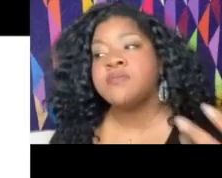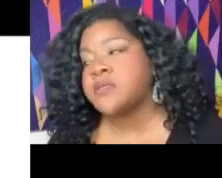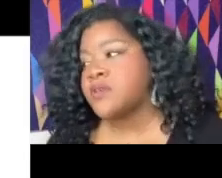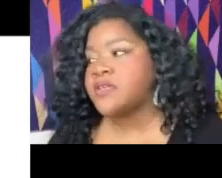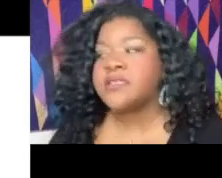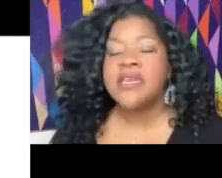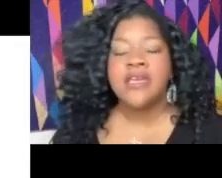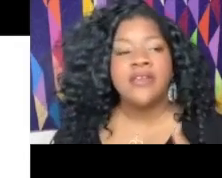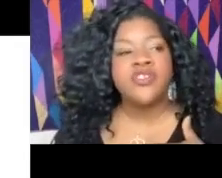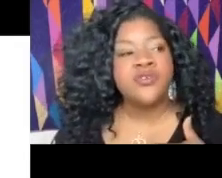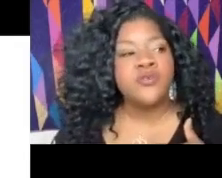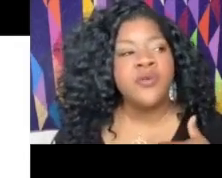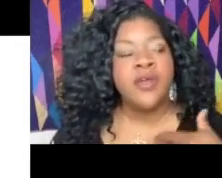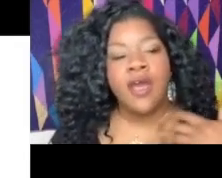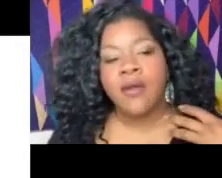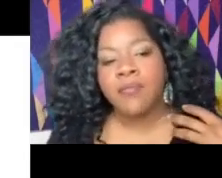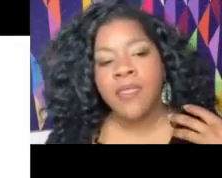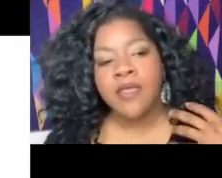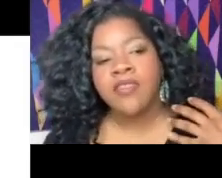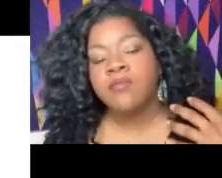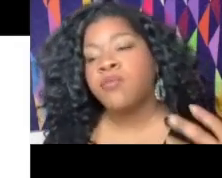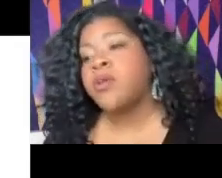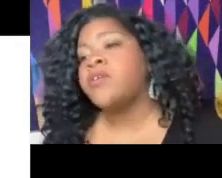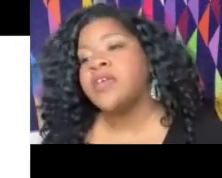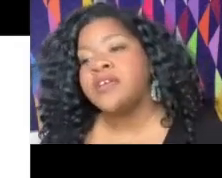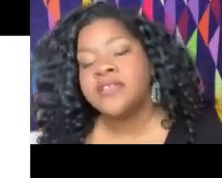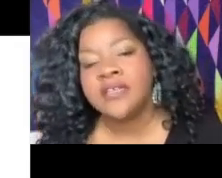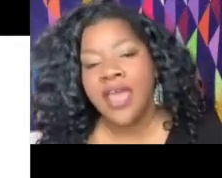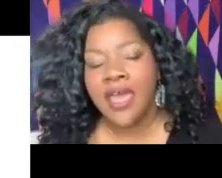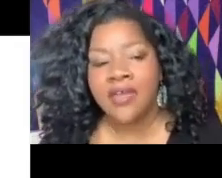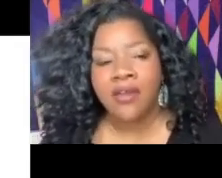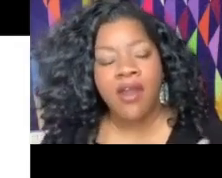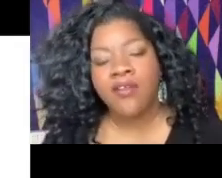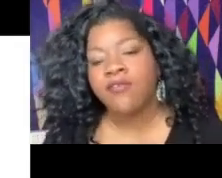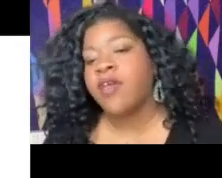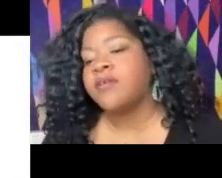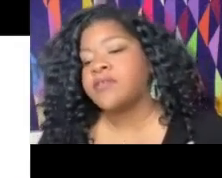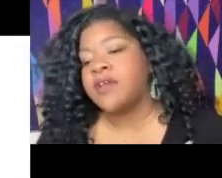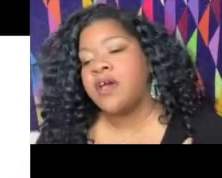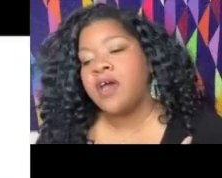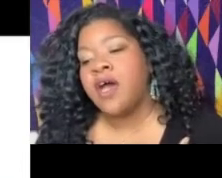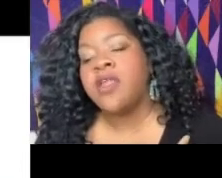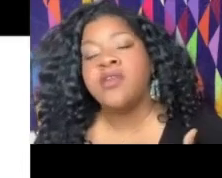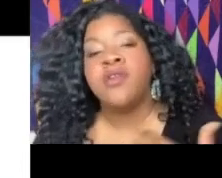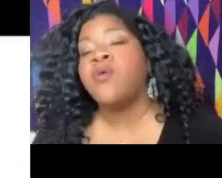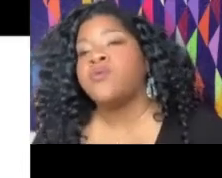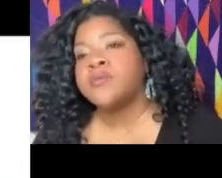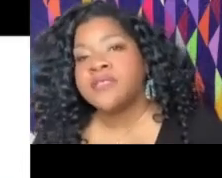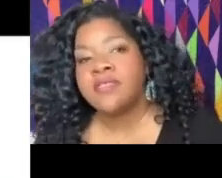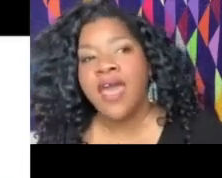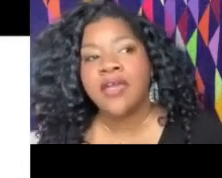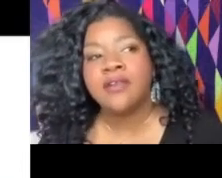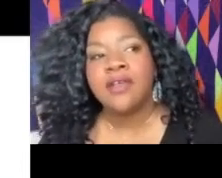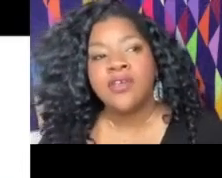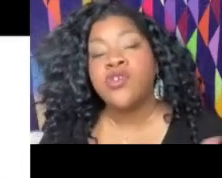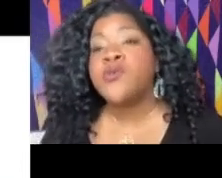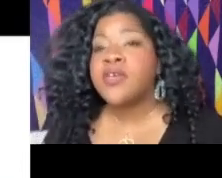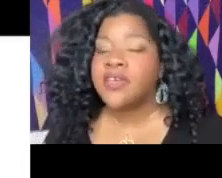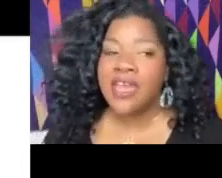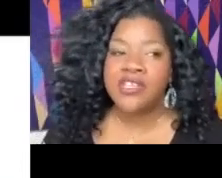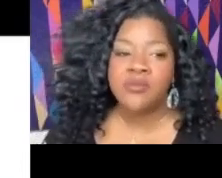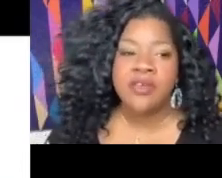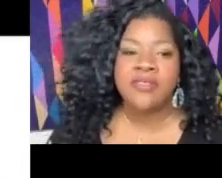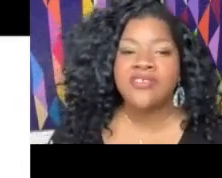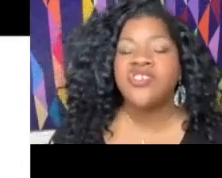into the mysteries, into the brilliant and heartfelt unknowns that